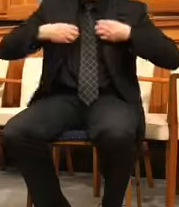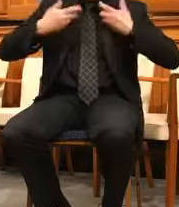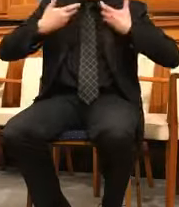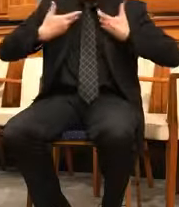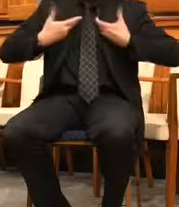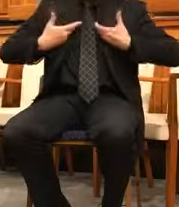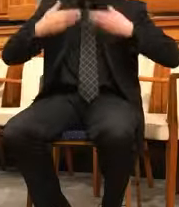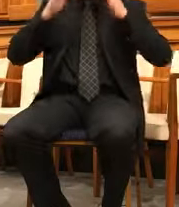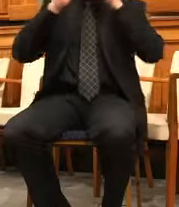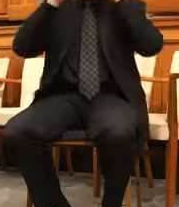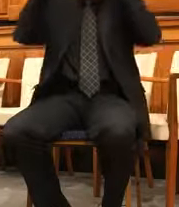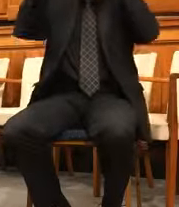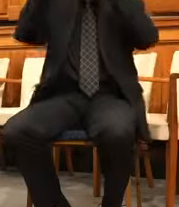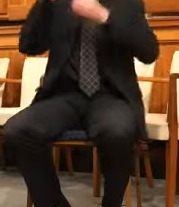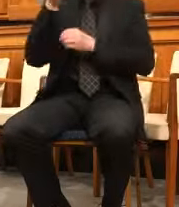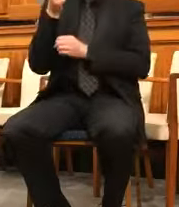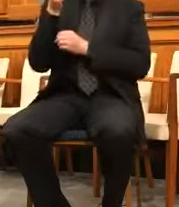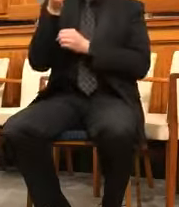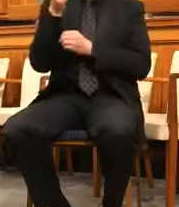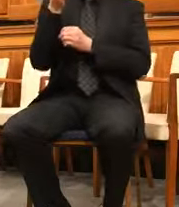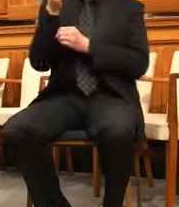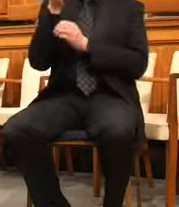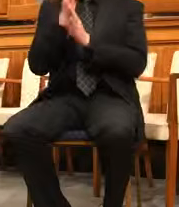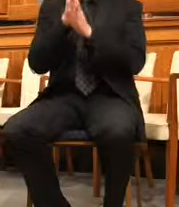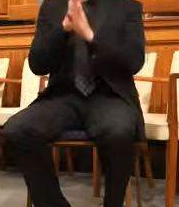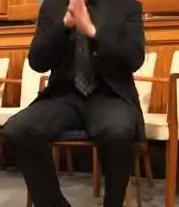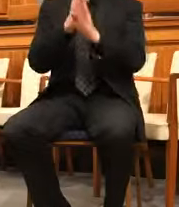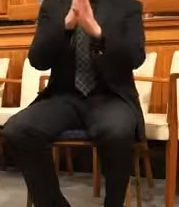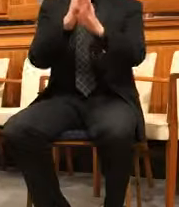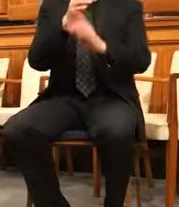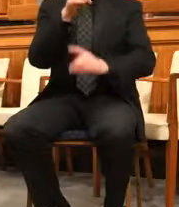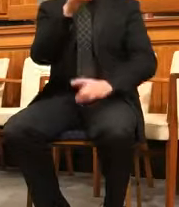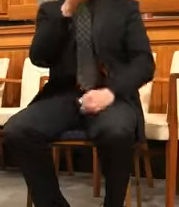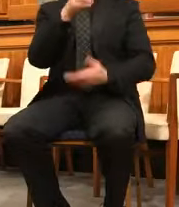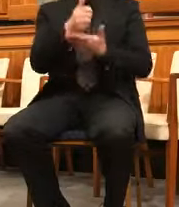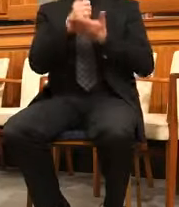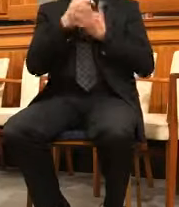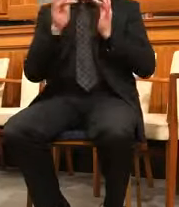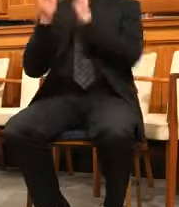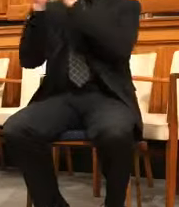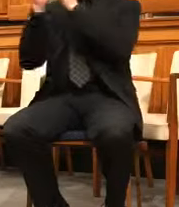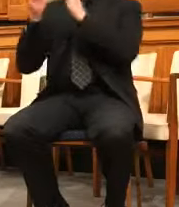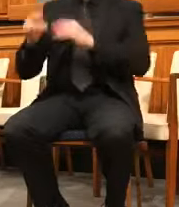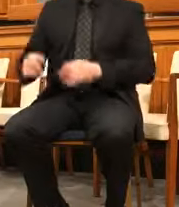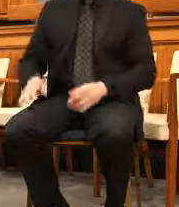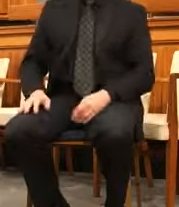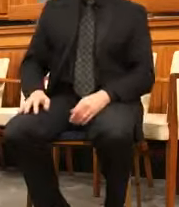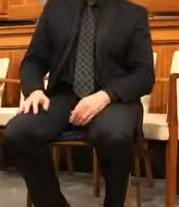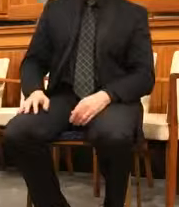bring about reconciliation with God, as though God is a great fan of pantomime.